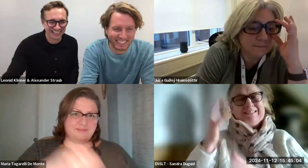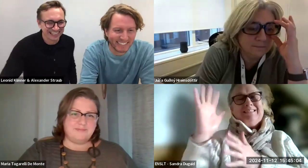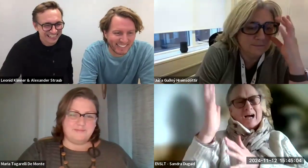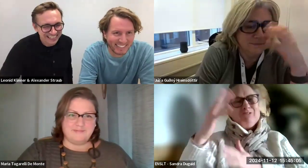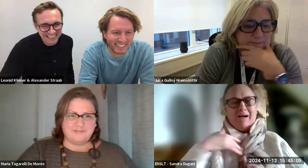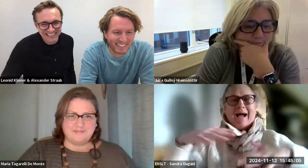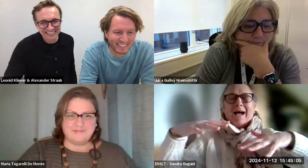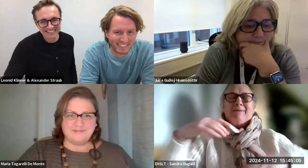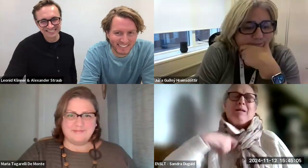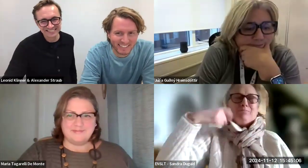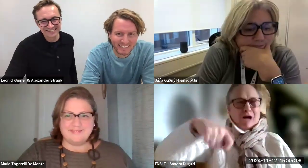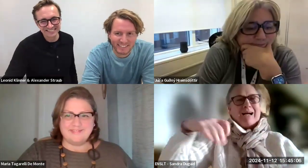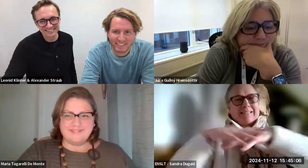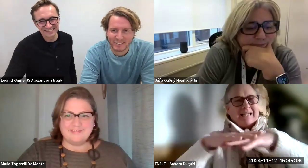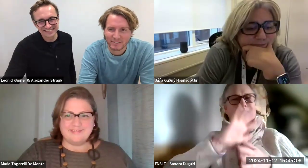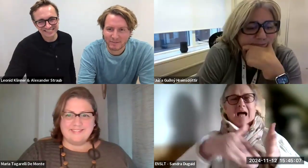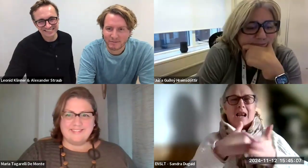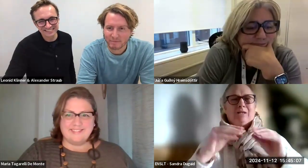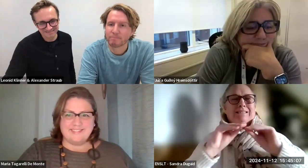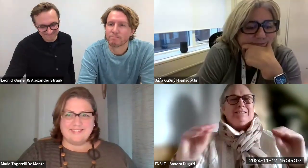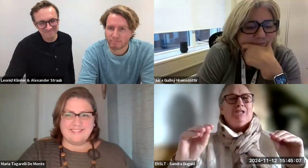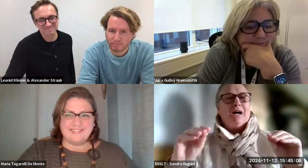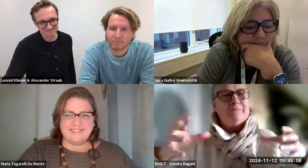Yes, yes. Great.